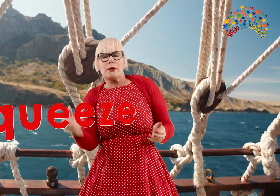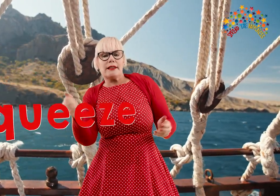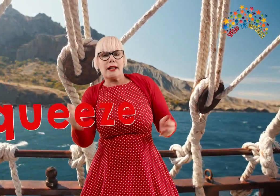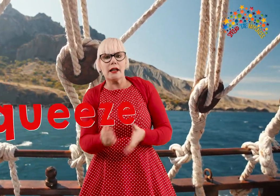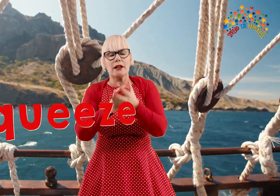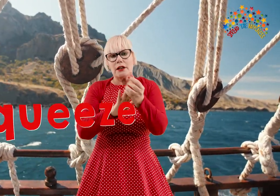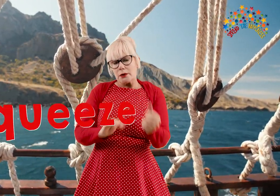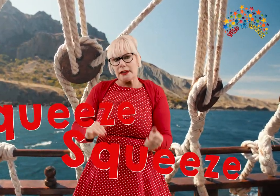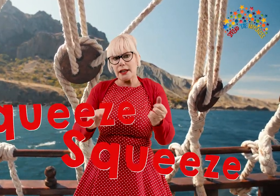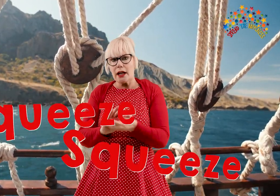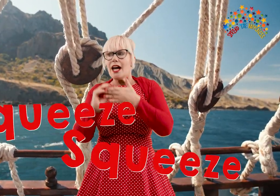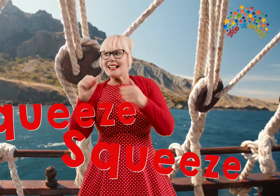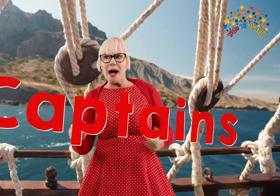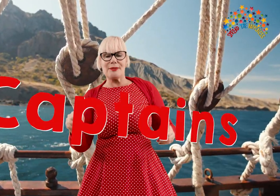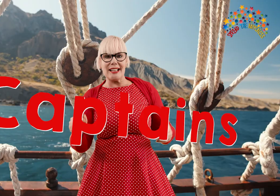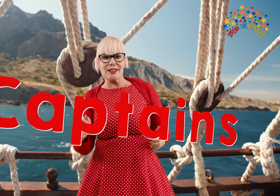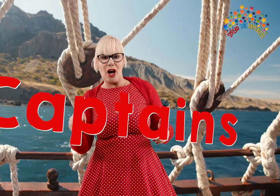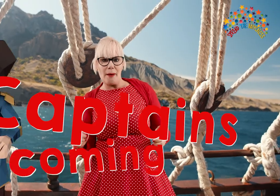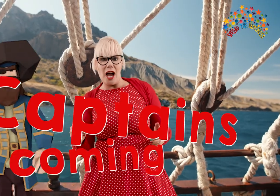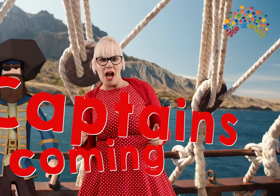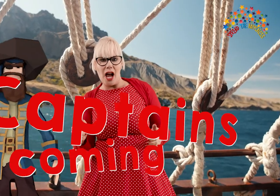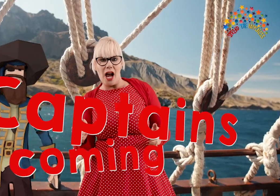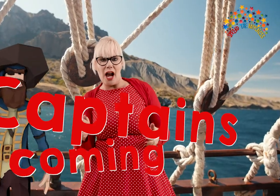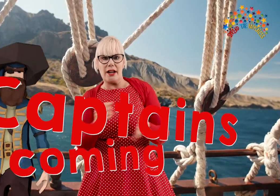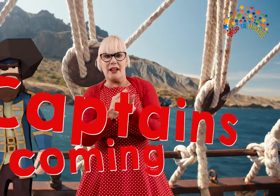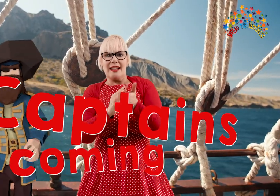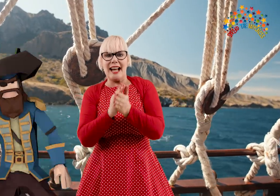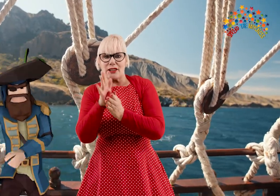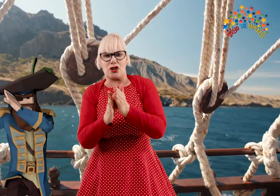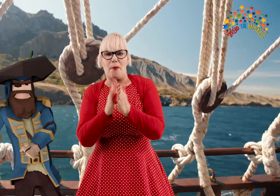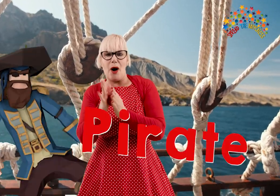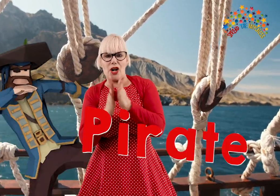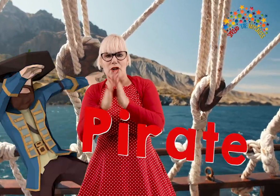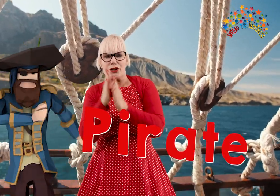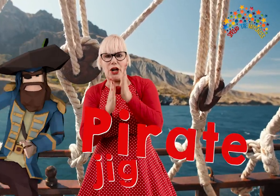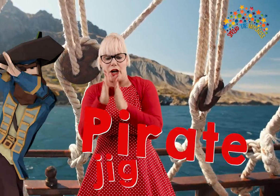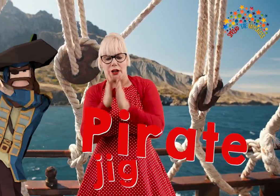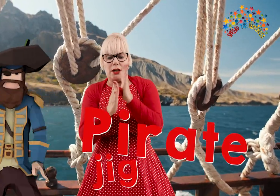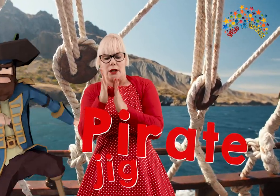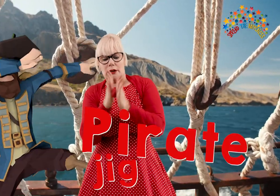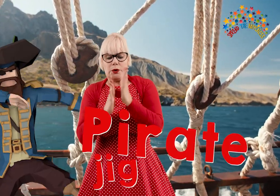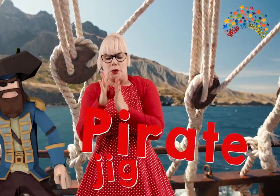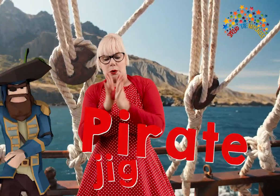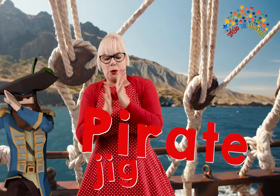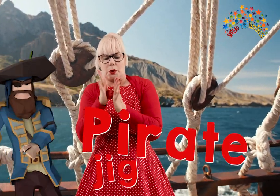Squeeze, squeeze. Captain's coming! That's the pirate jig!